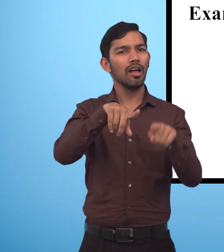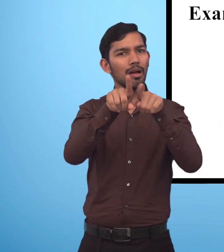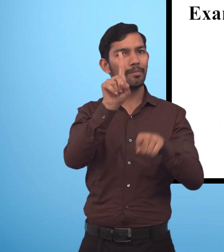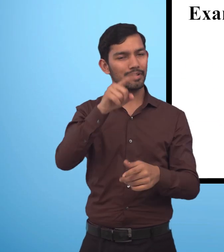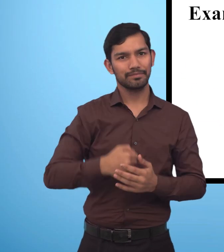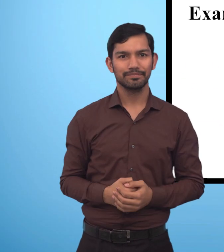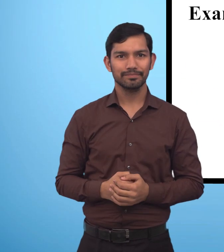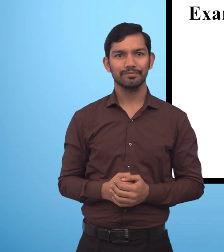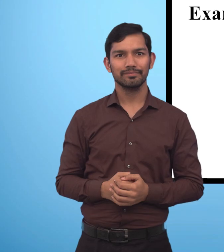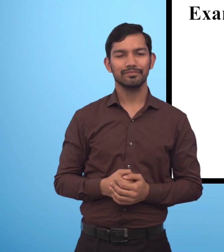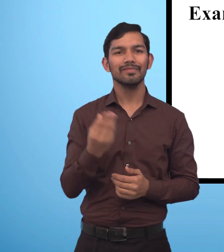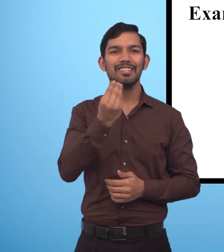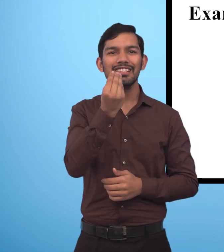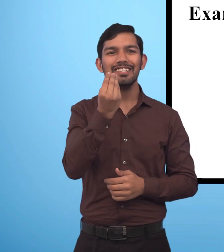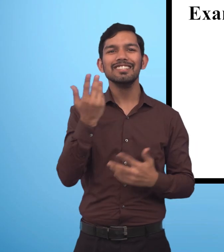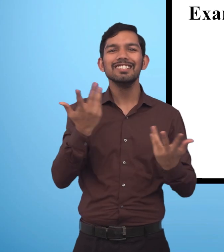Example: